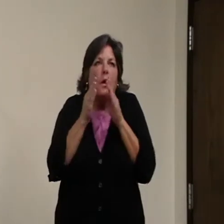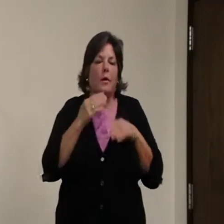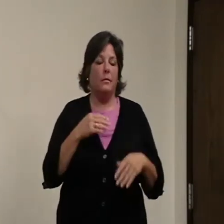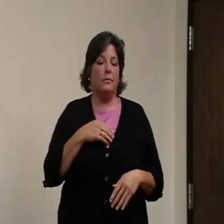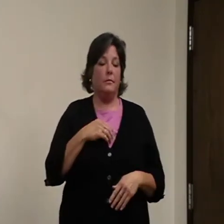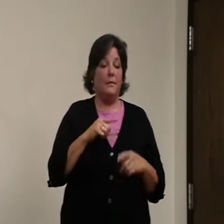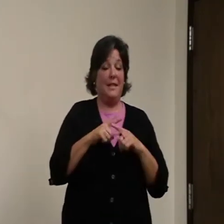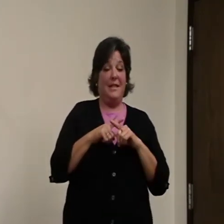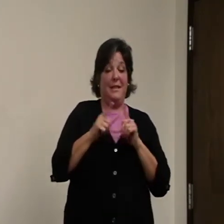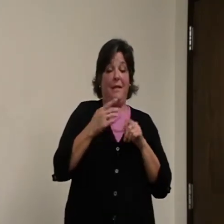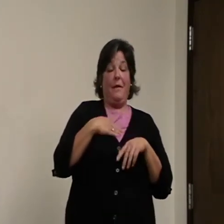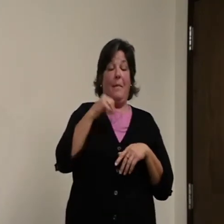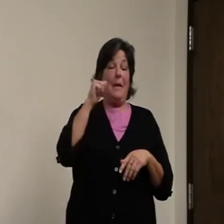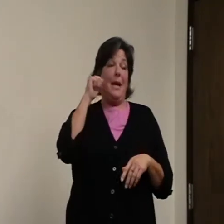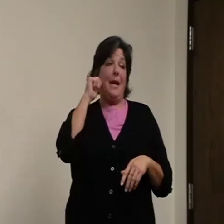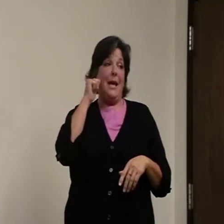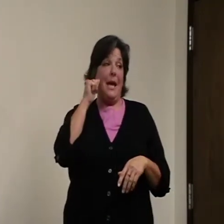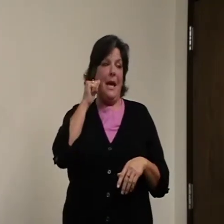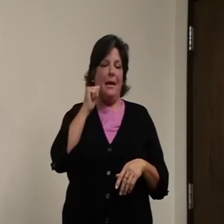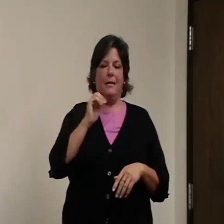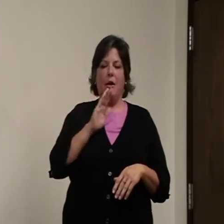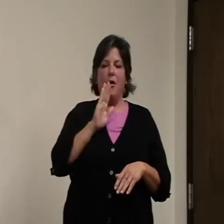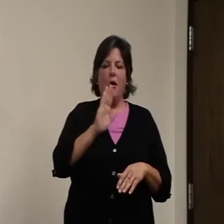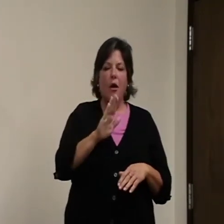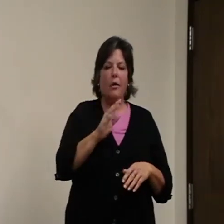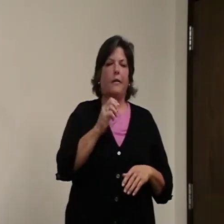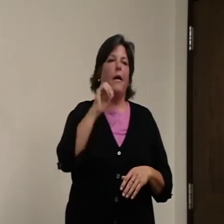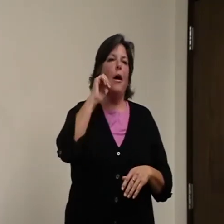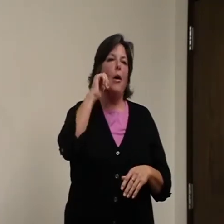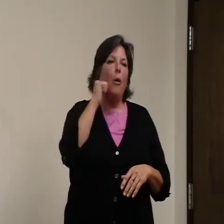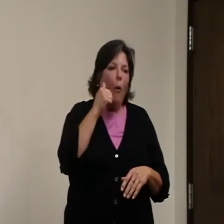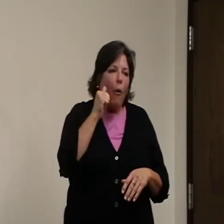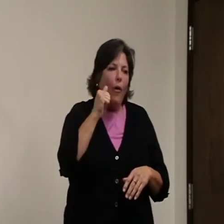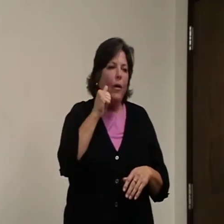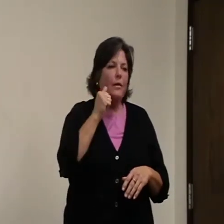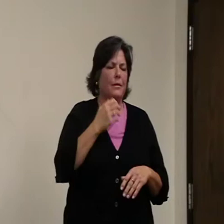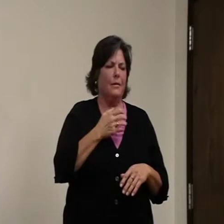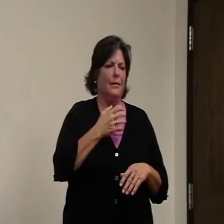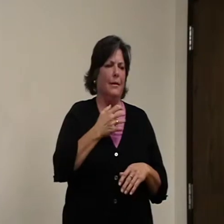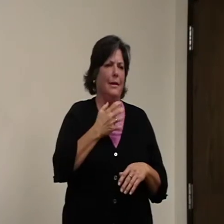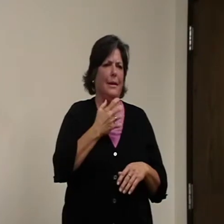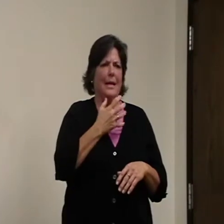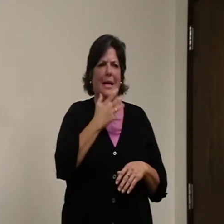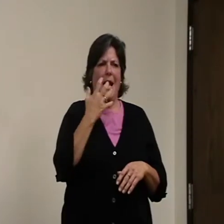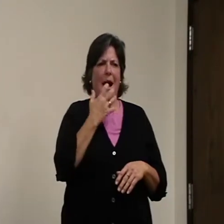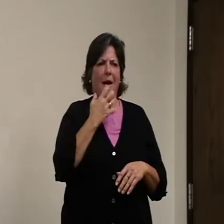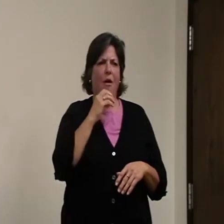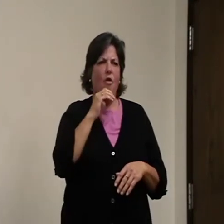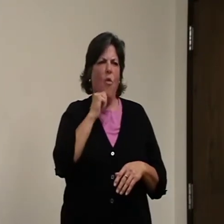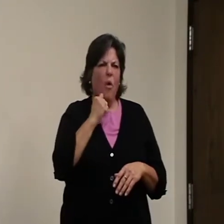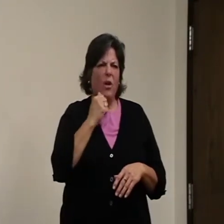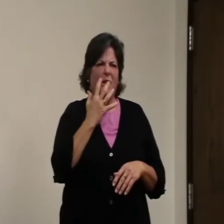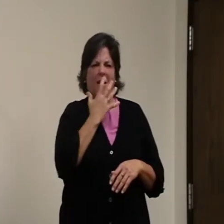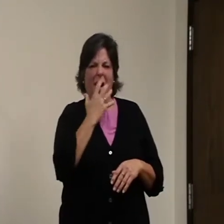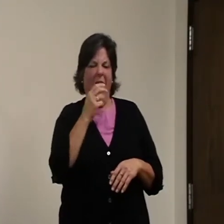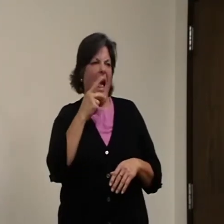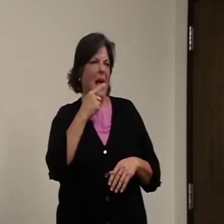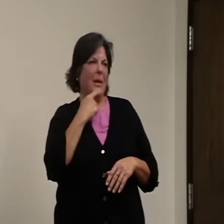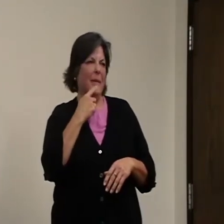got, hers are orange or hot pink, they're really bright, she's like, look.